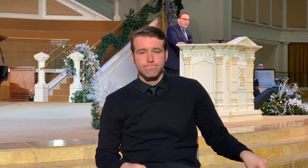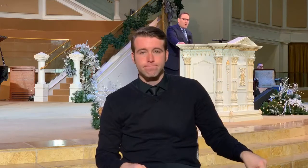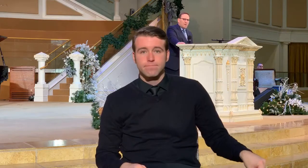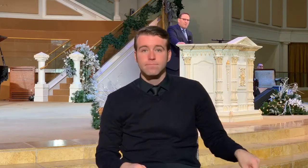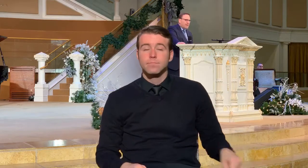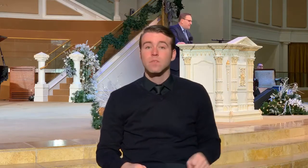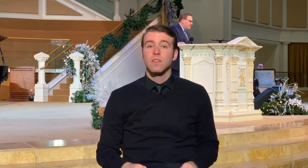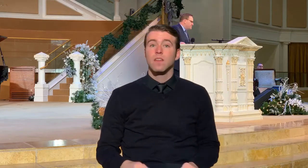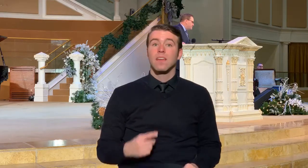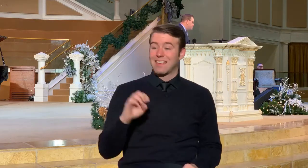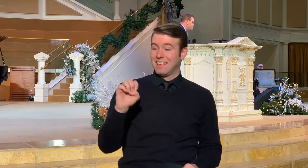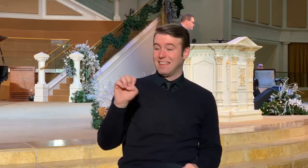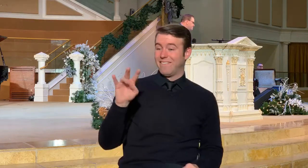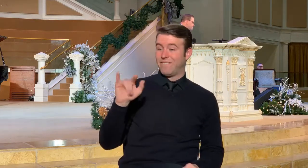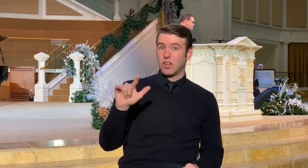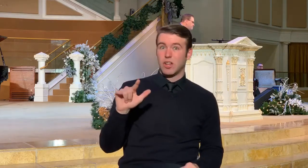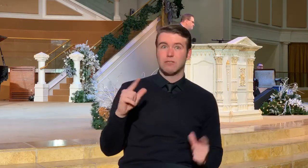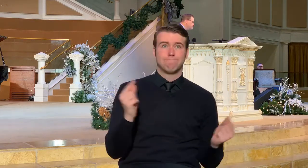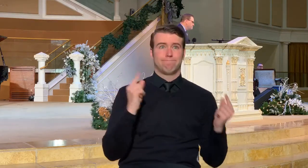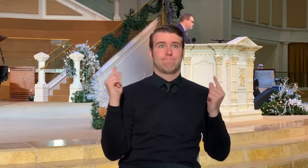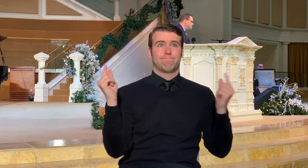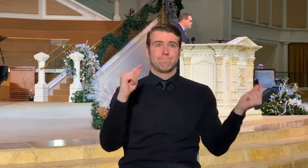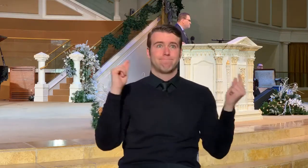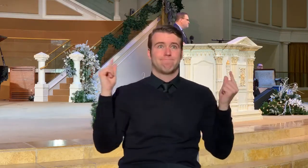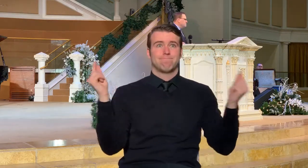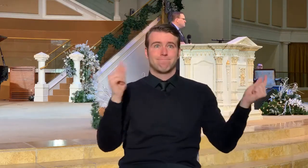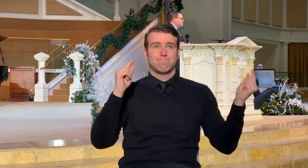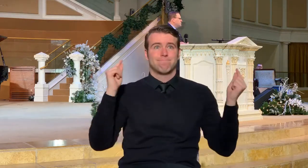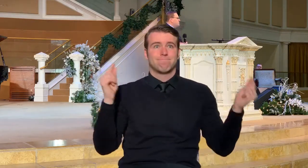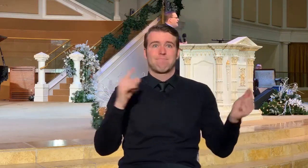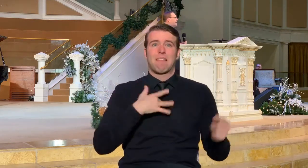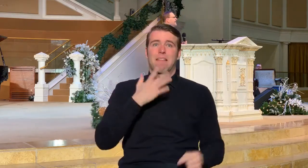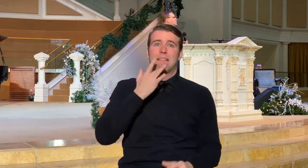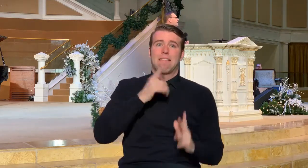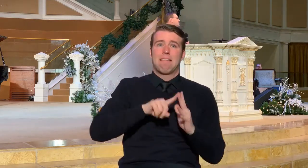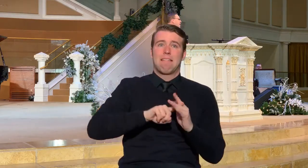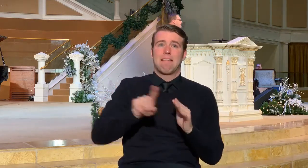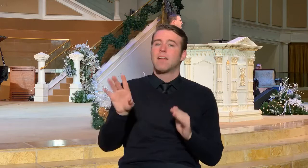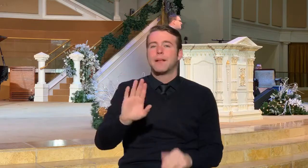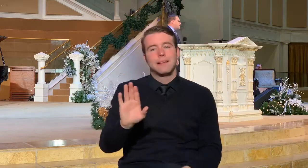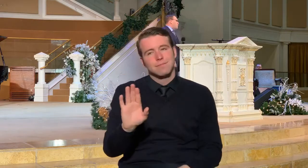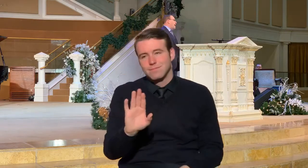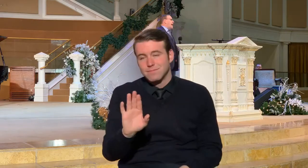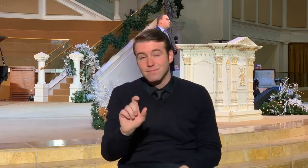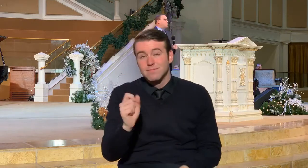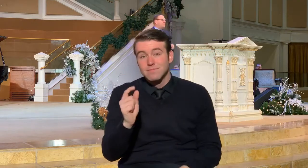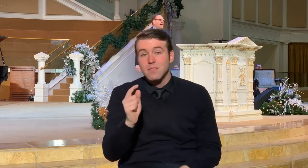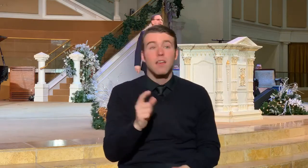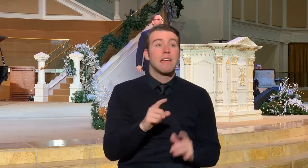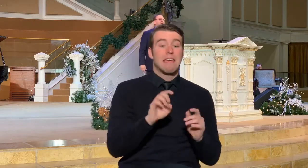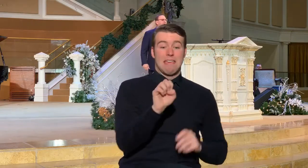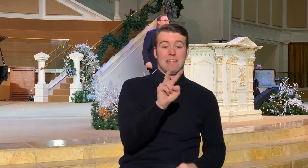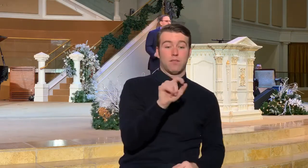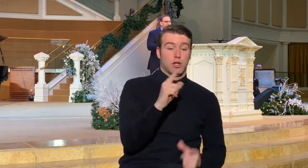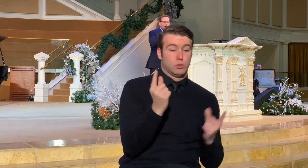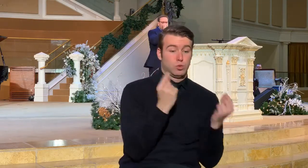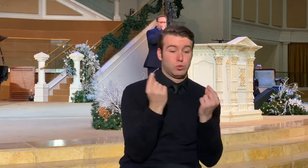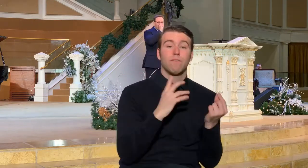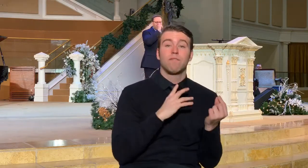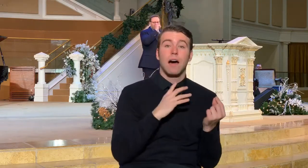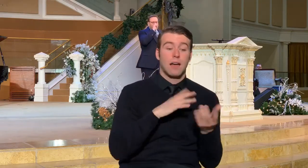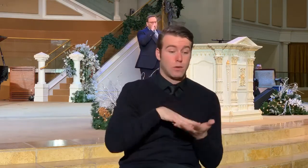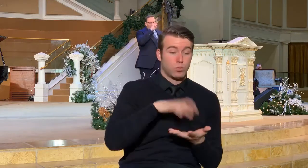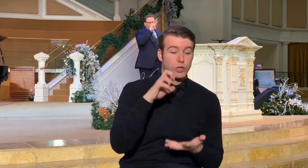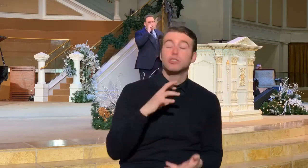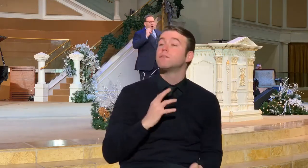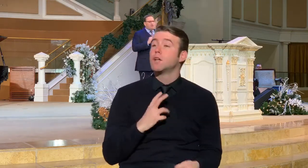You don't get away with evil. That's right. You may get rich off of it for a while. You may